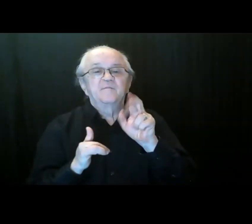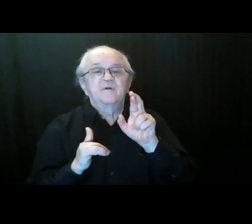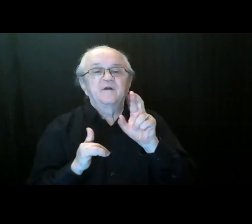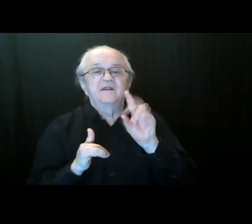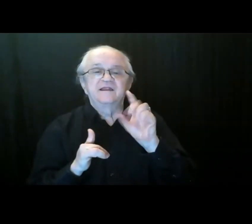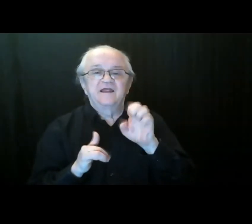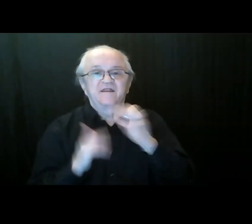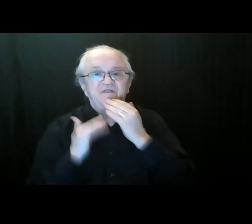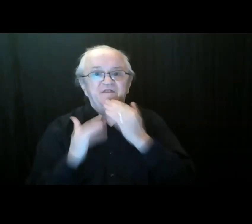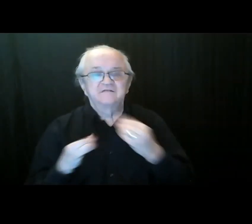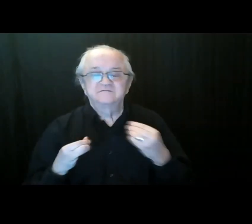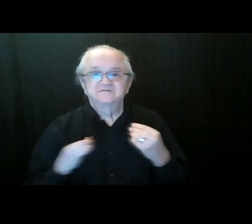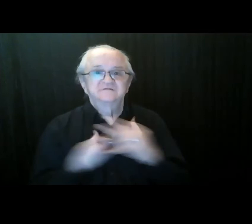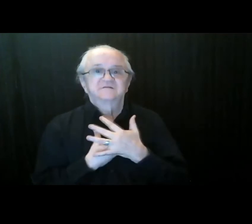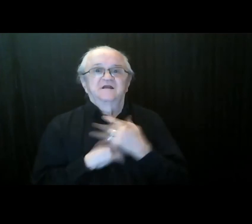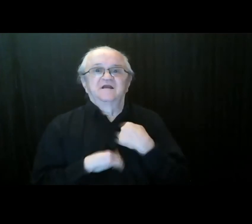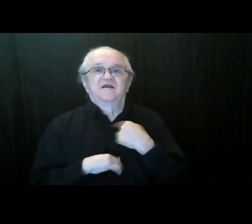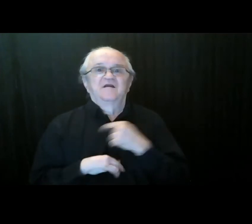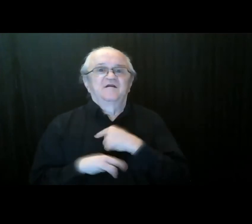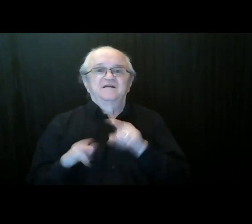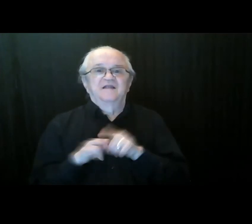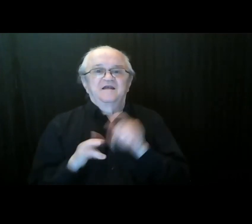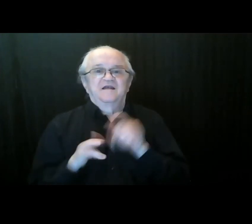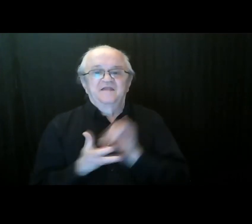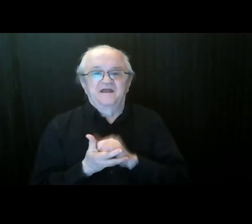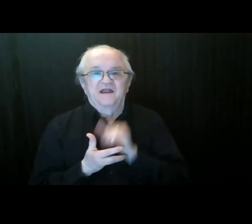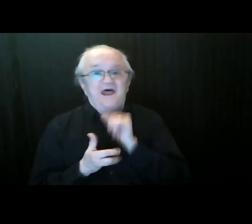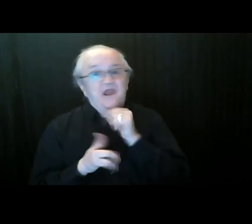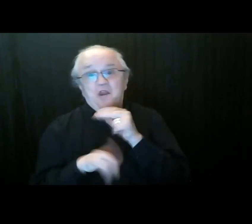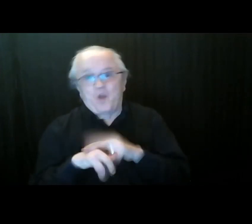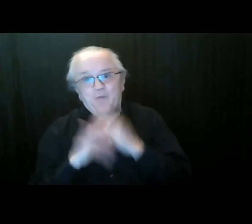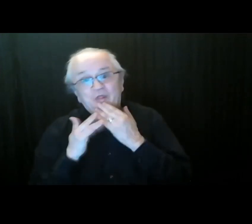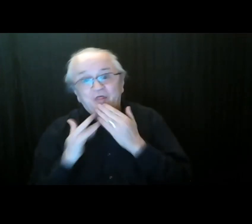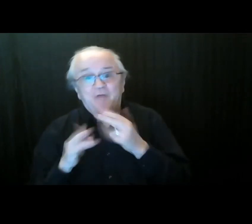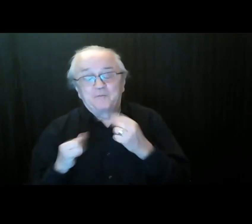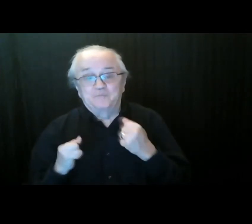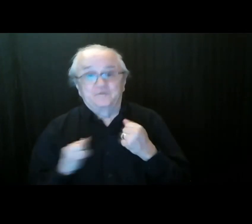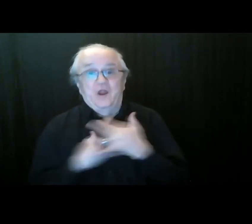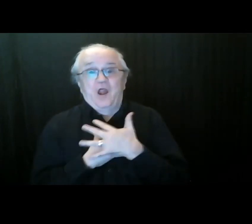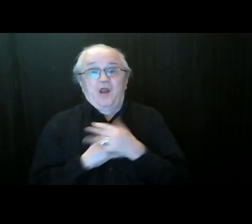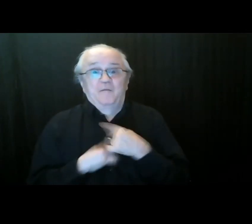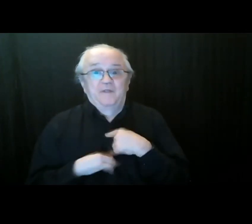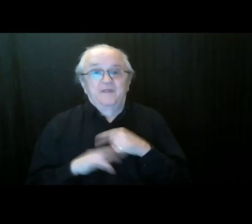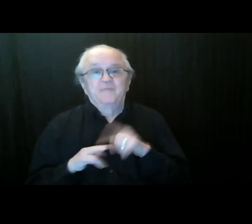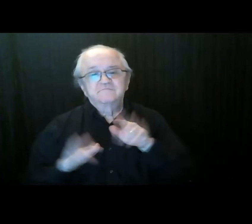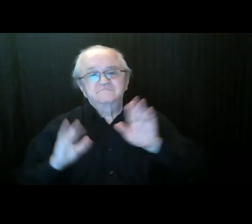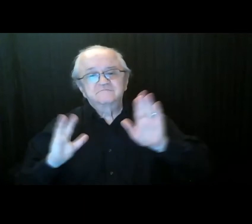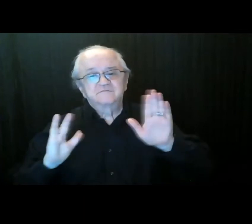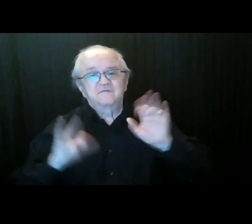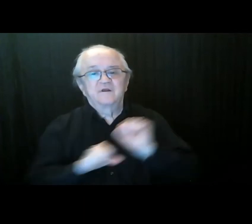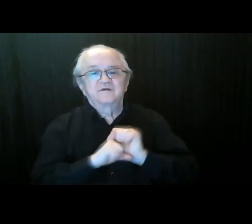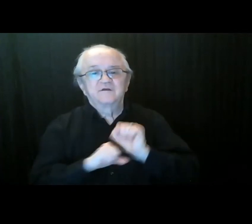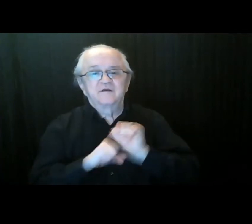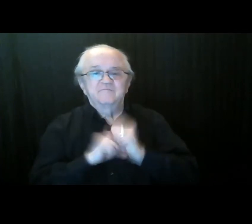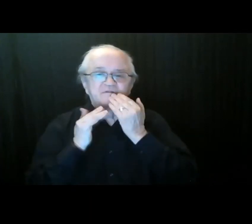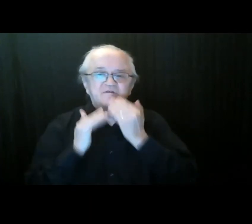for scaring us like that, you know? I don't usually thank people for doing that, but you did such a great job with it. Thank you for